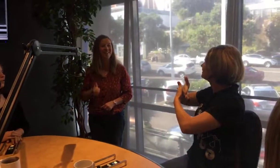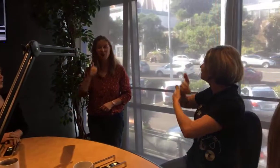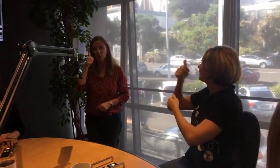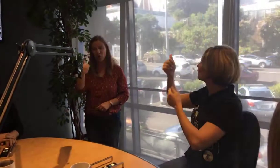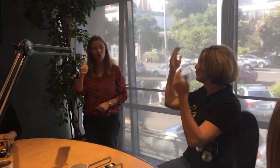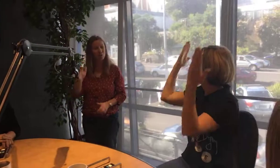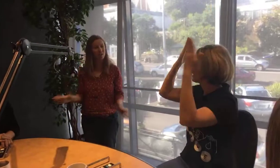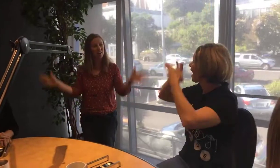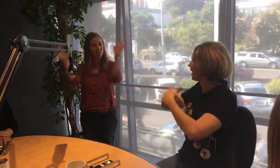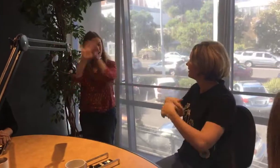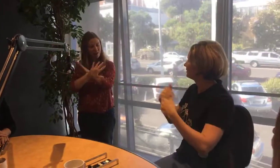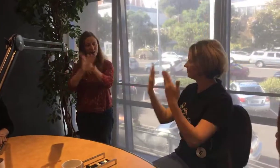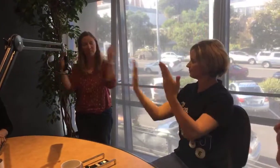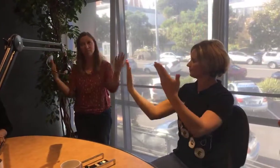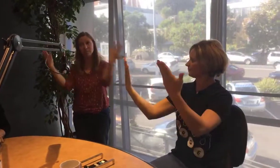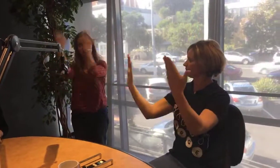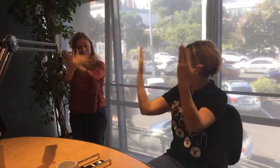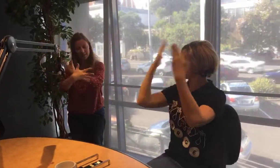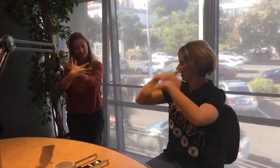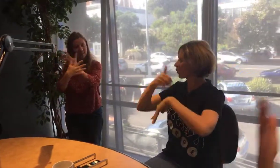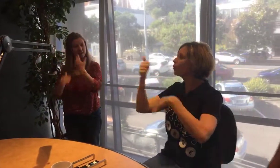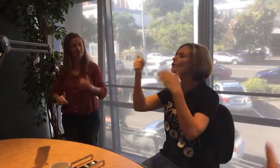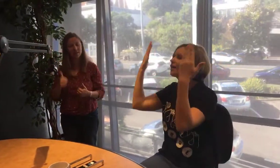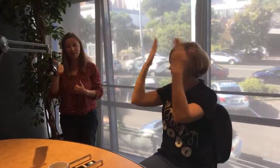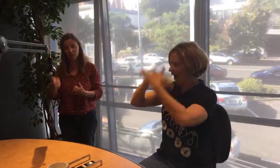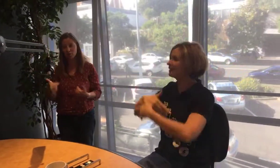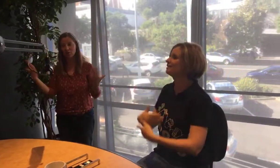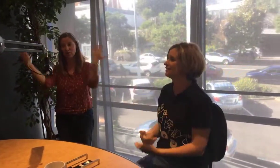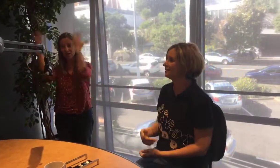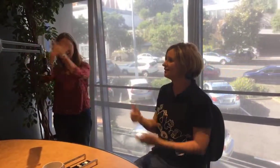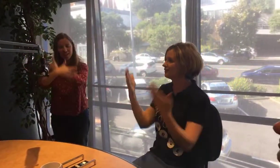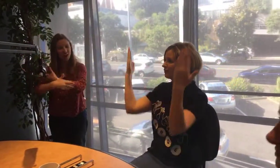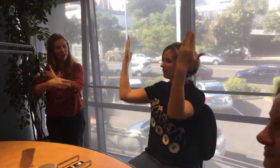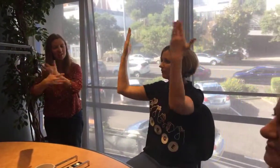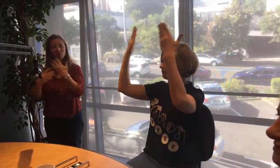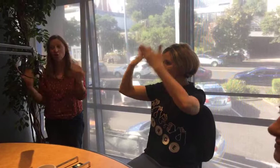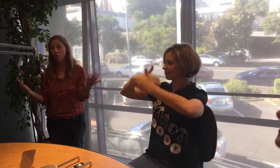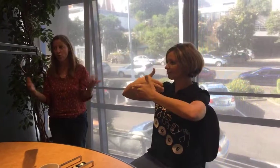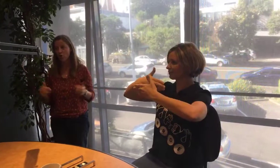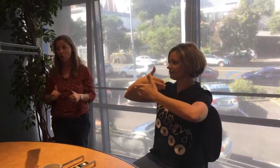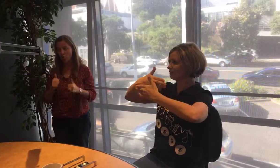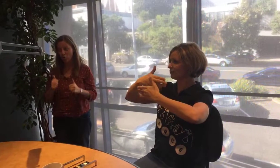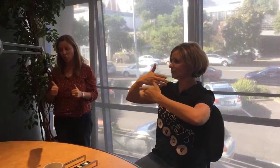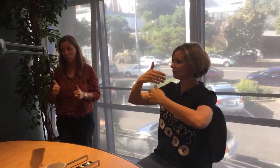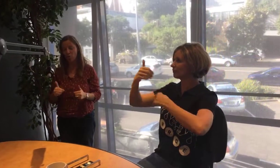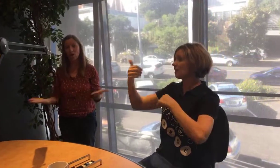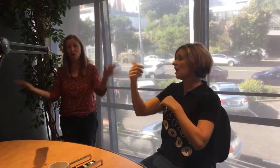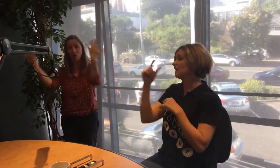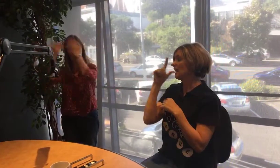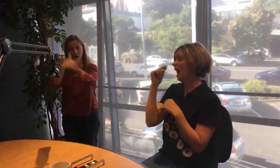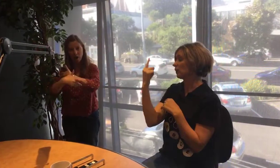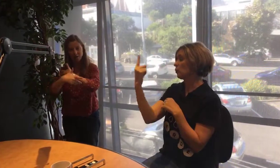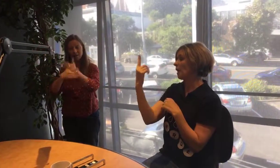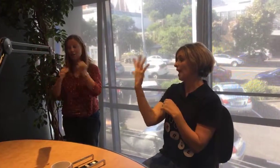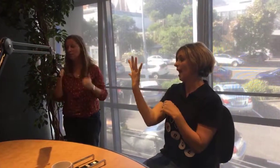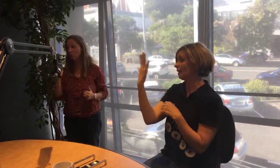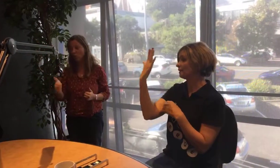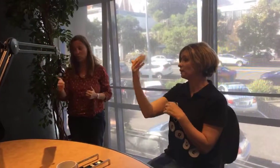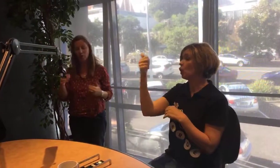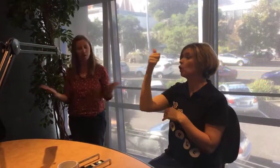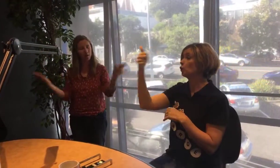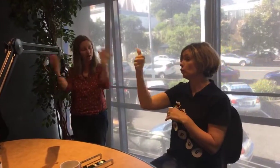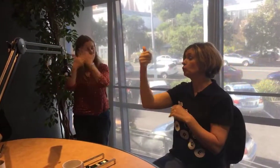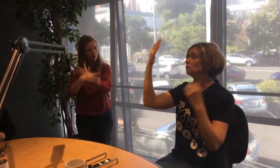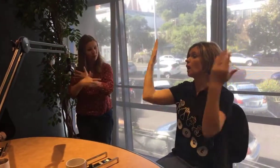Here we go. Good night. Oh, night like Shades that. are down or Good. darkness. Two hands, right? Two hands.